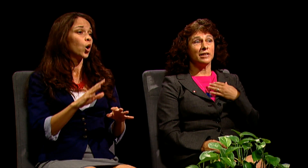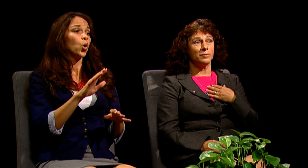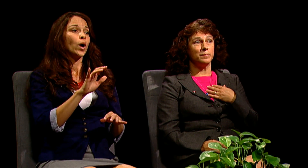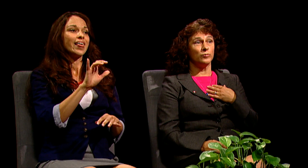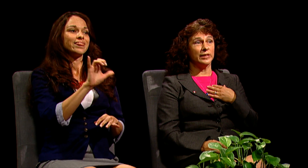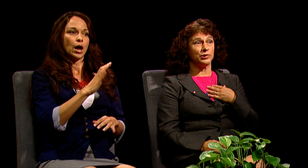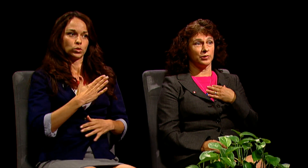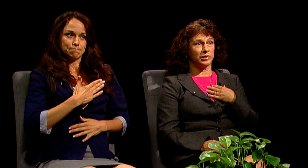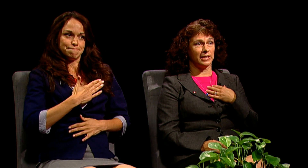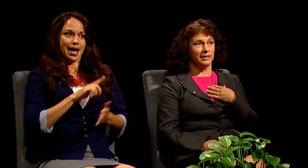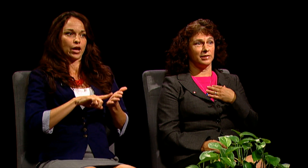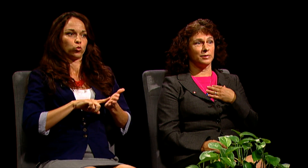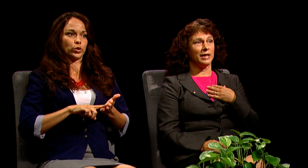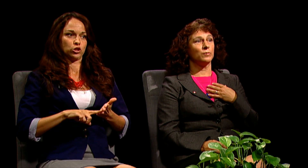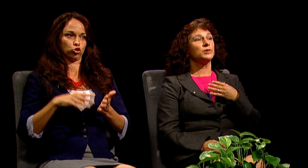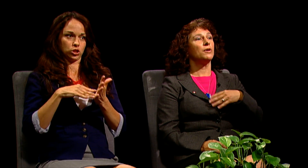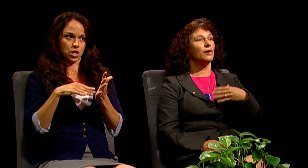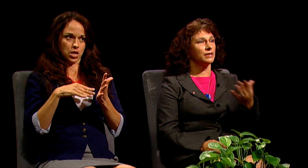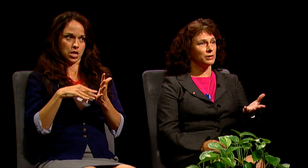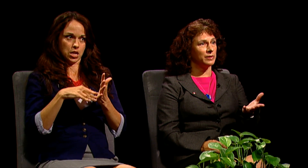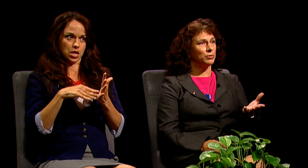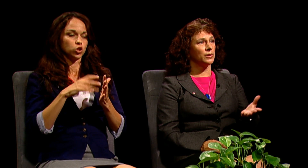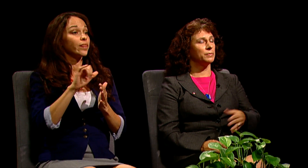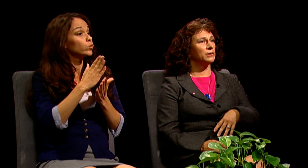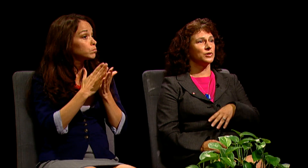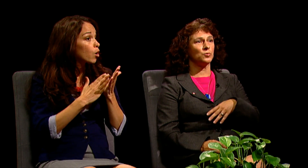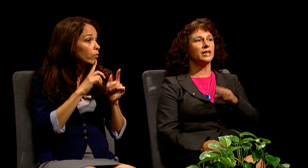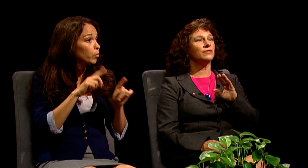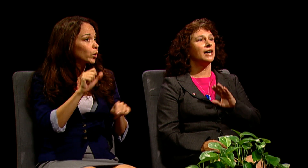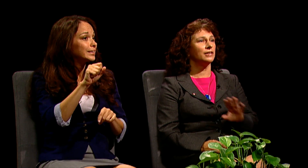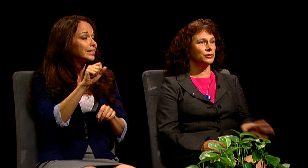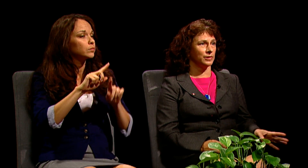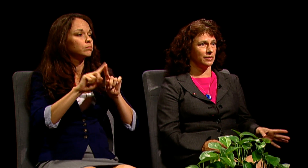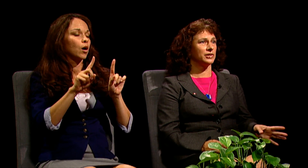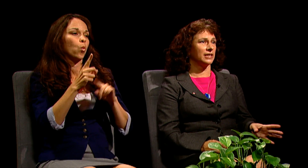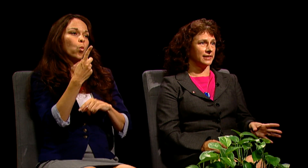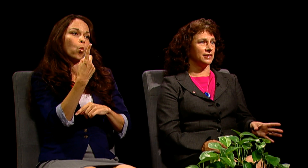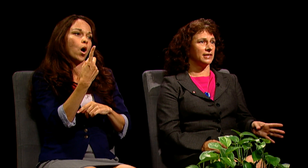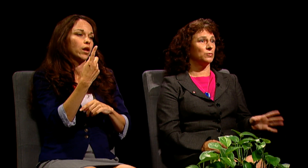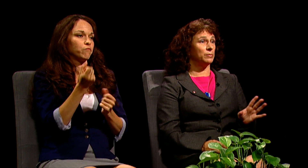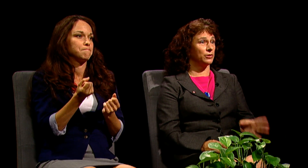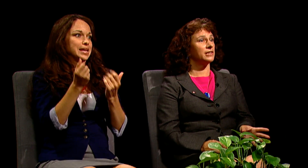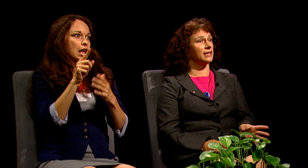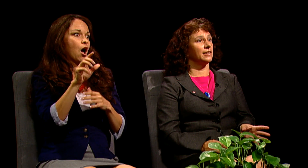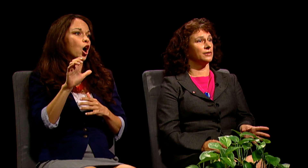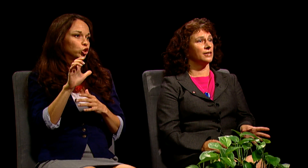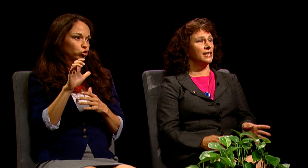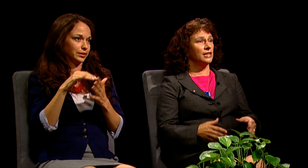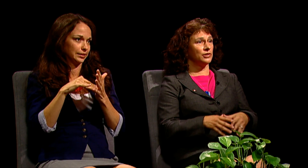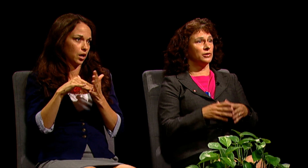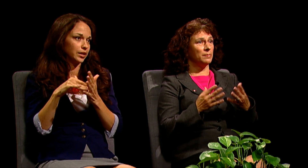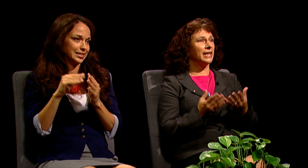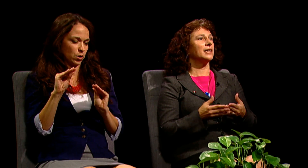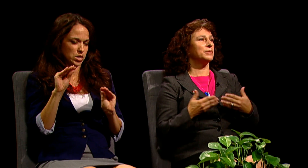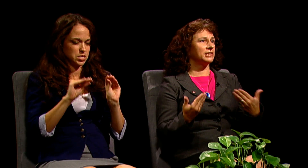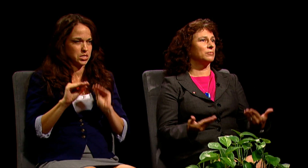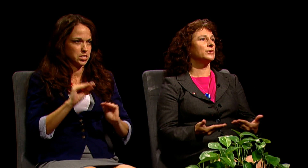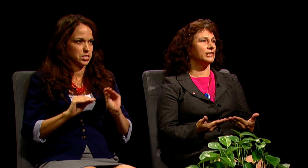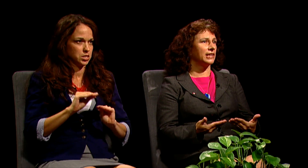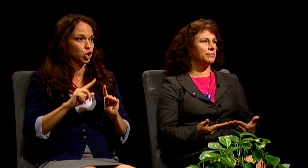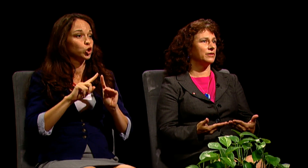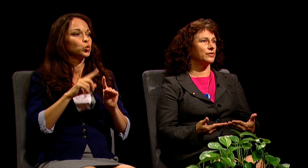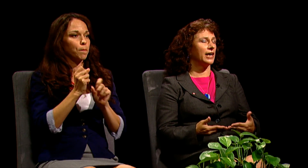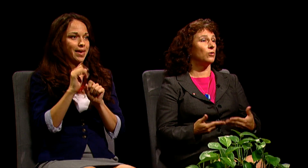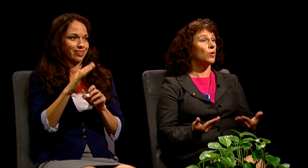that was my own research study. So that was part of the report, but it was one of hundreds of studies that we put together to make up a